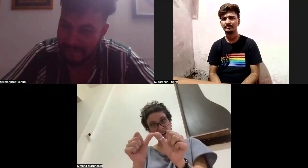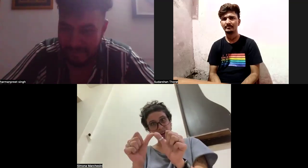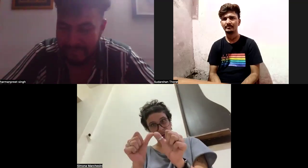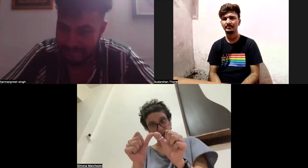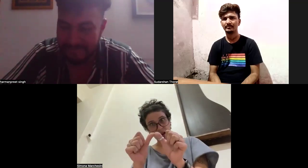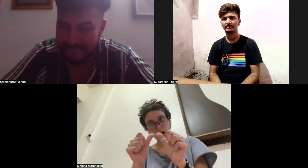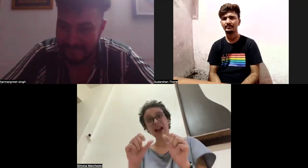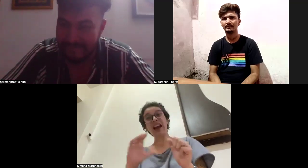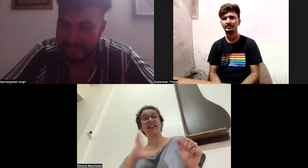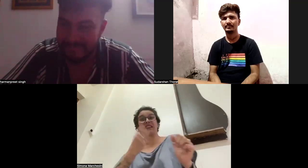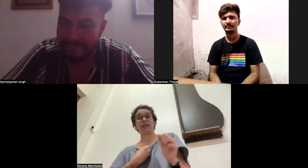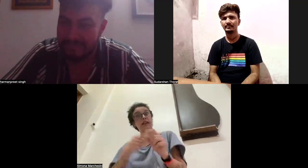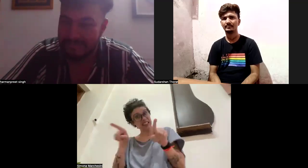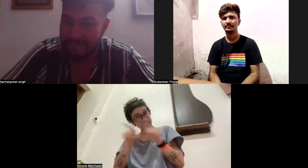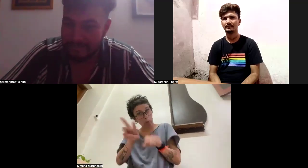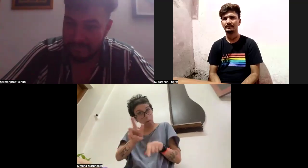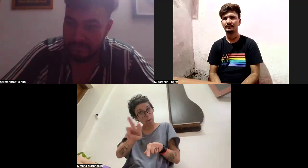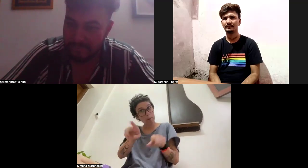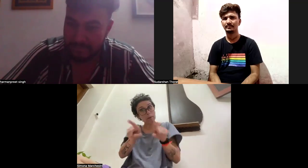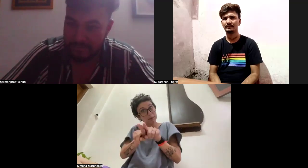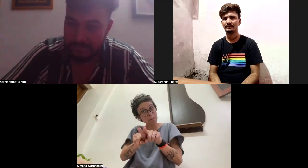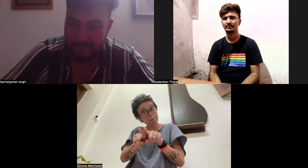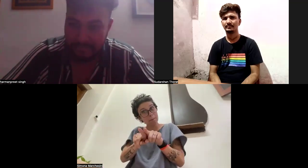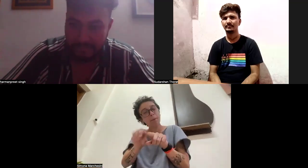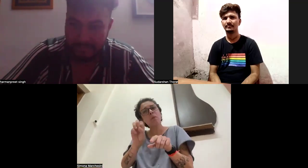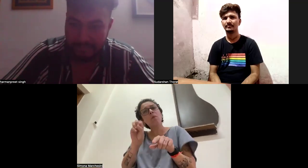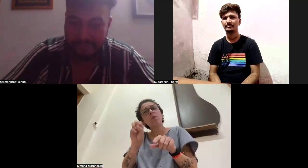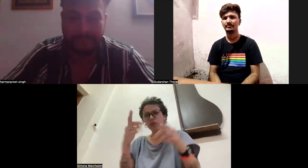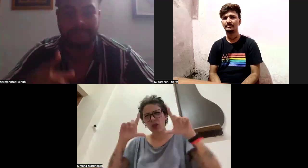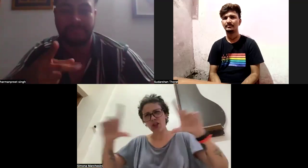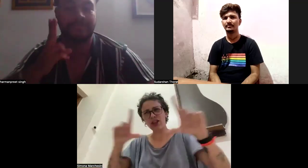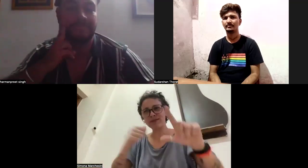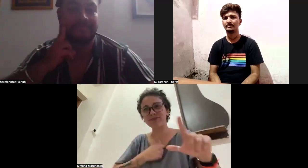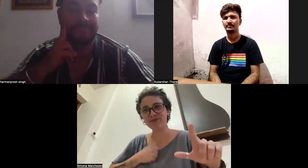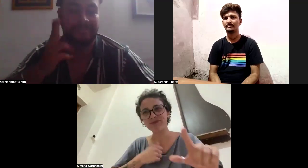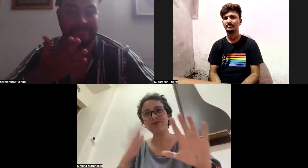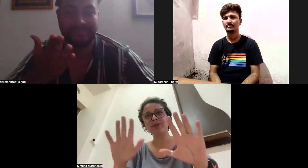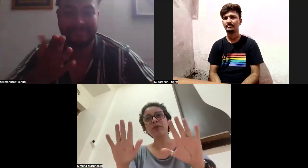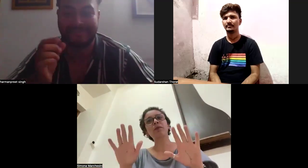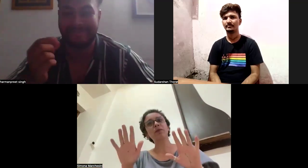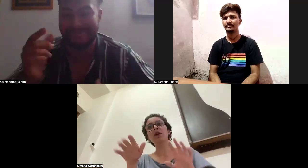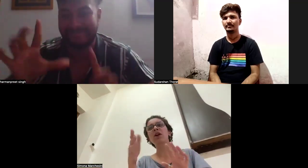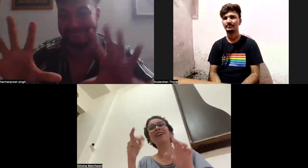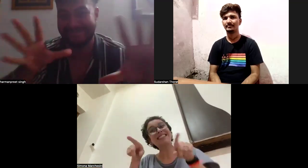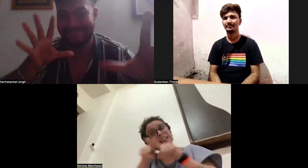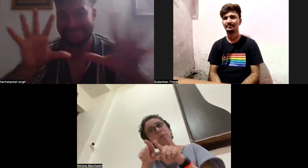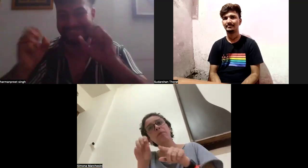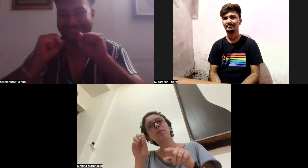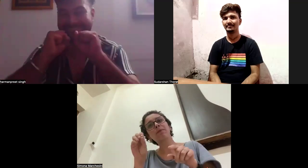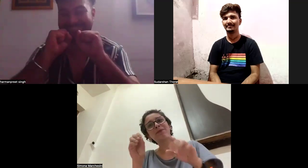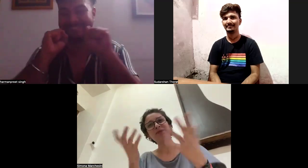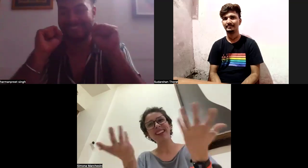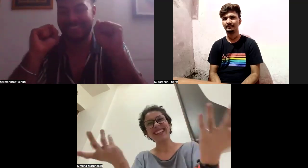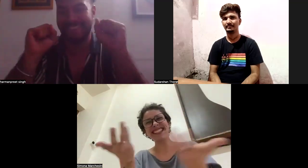Hijra community and the transgender community, are they one or they